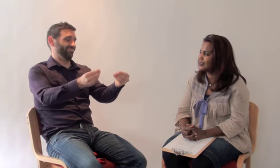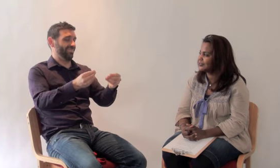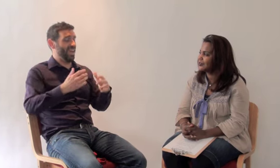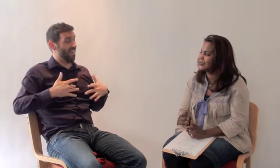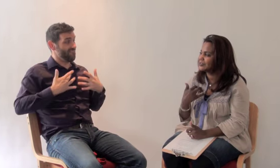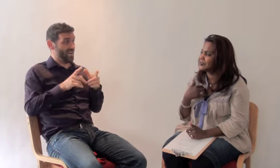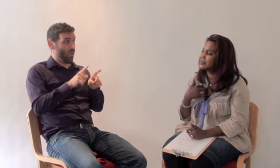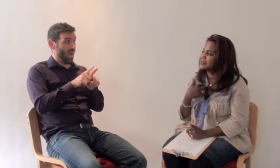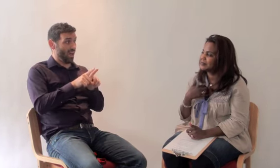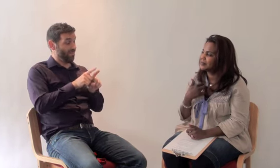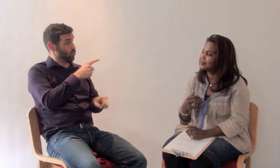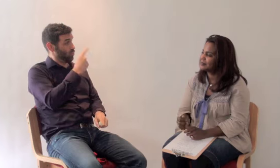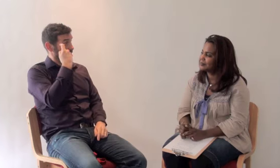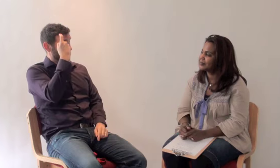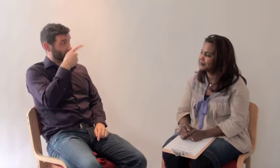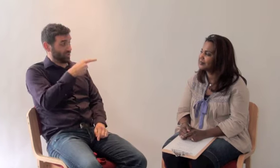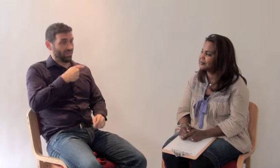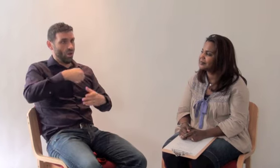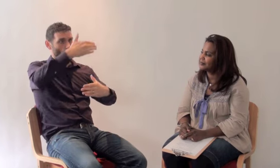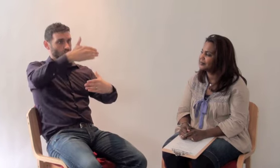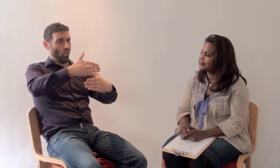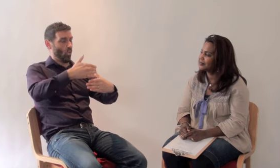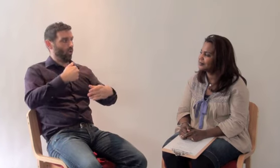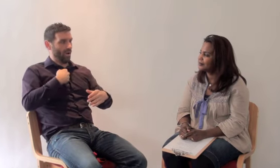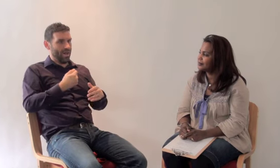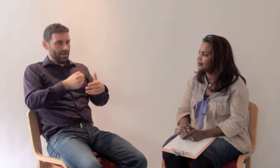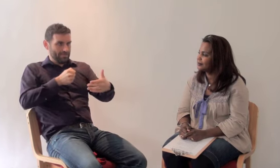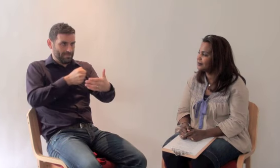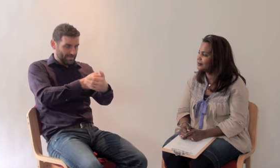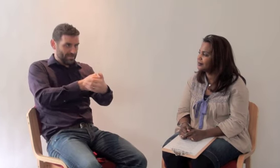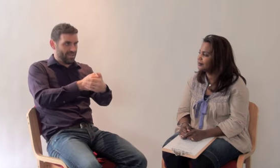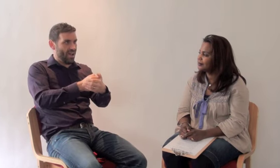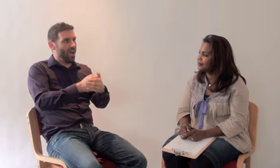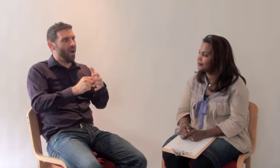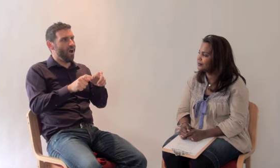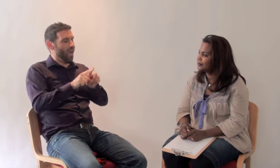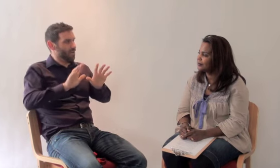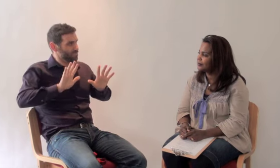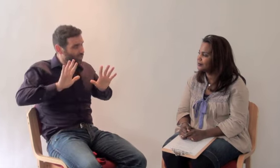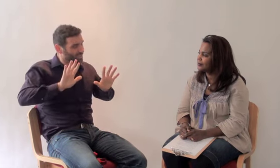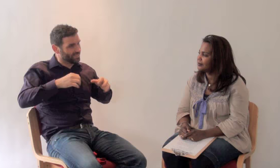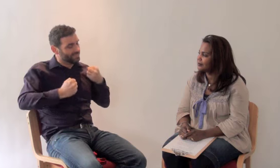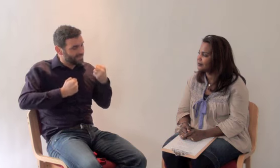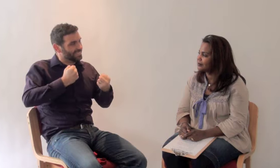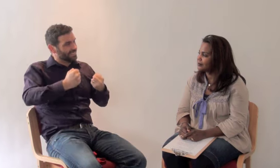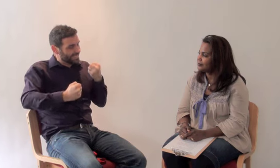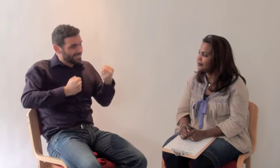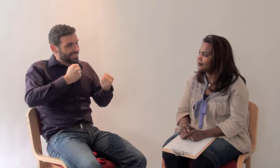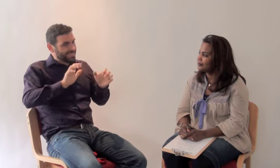later to resolve the feeling that I had and get through it. But, I mean, if you imagine what it was like, I hit the wall, right? And it was like I was